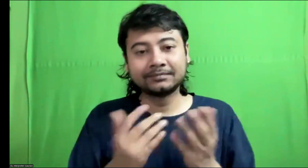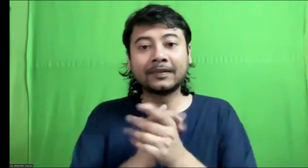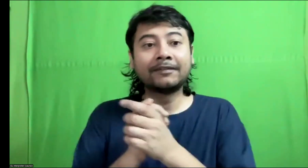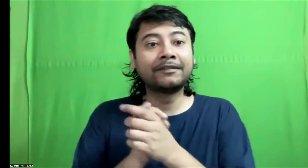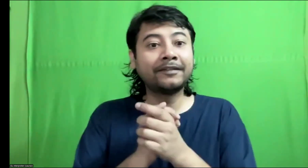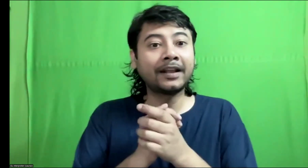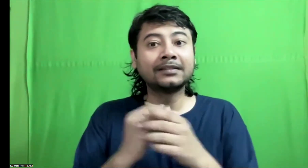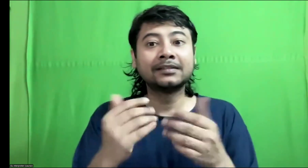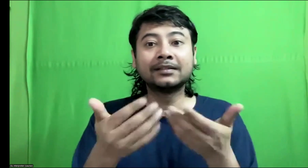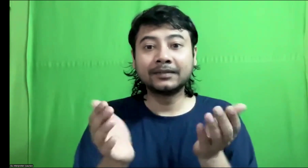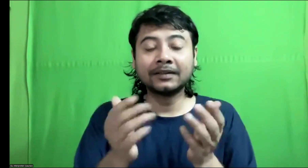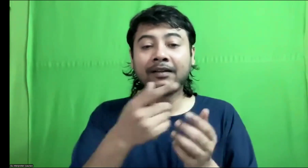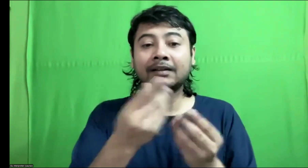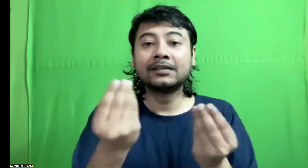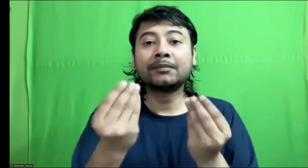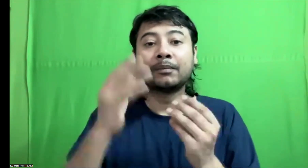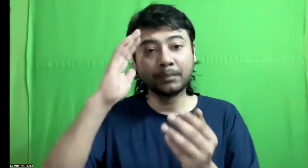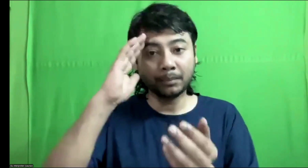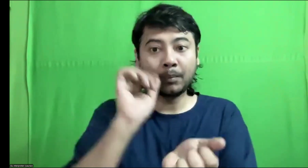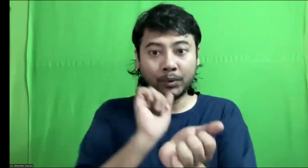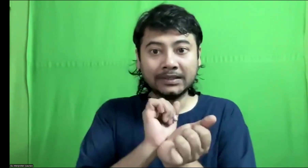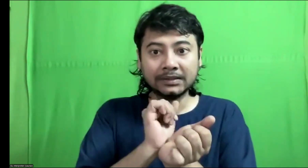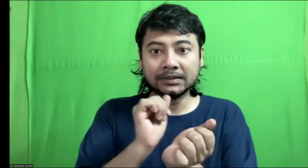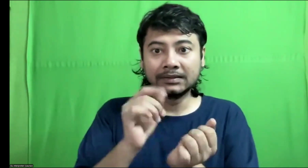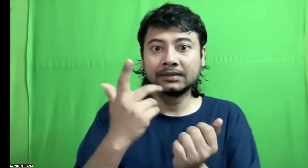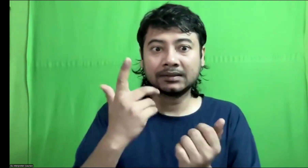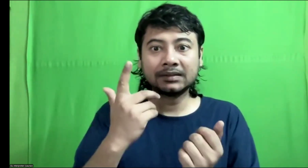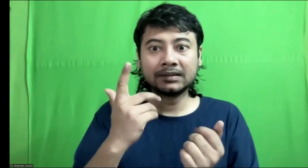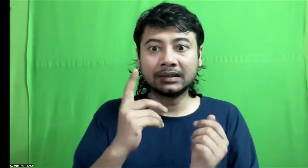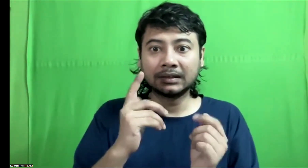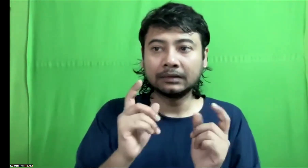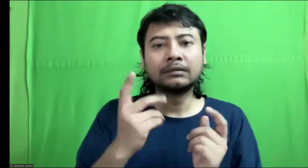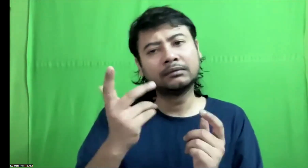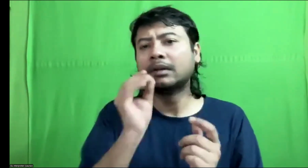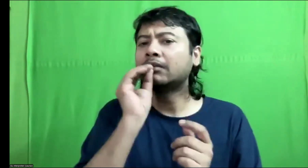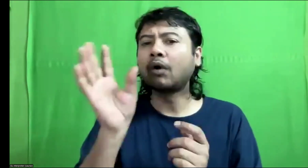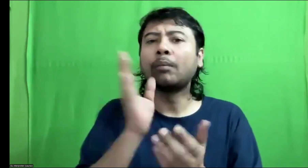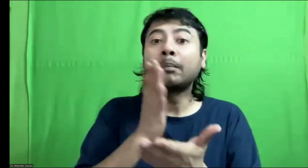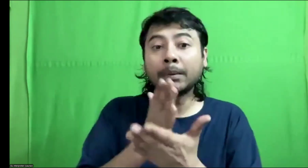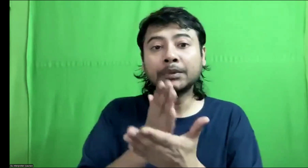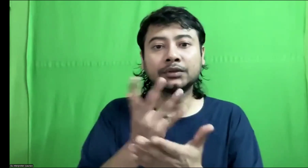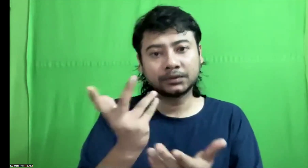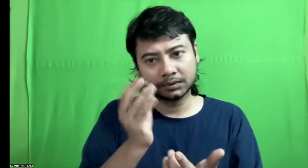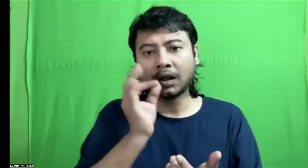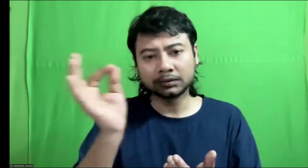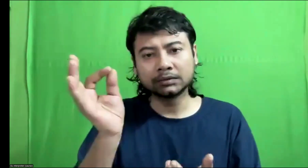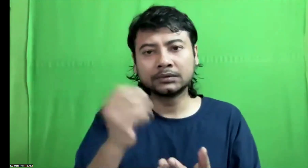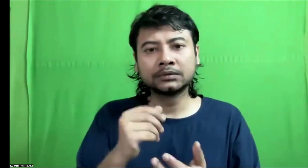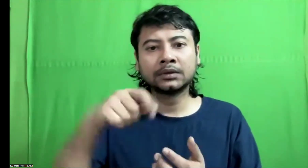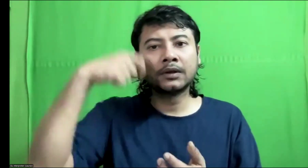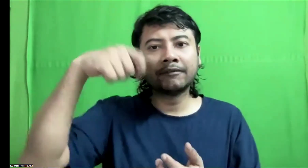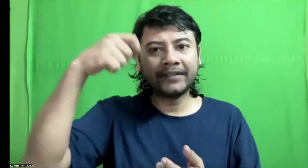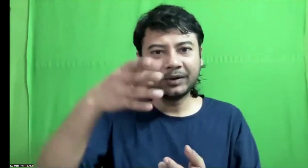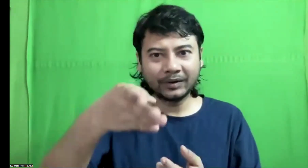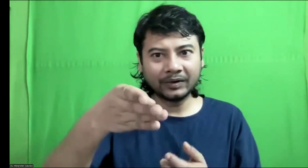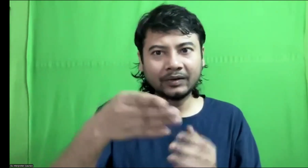You know, sometimes police is also there. You can inform them. You can take their permission. I can share the video and you can show